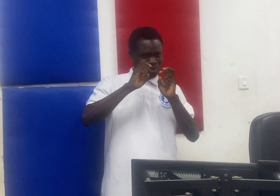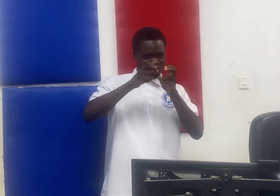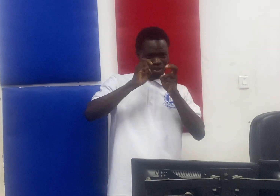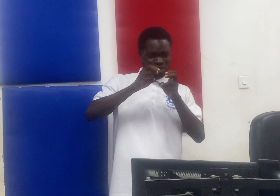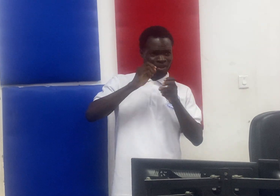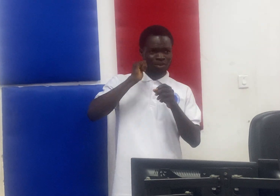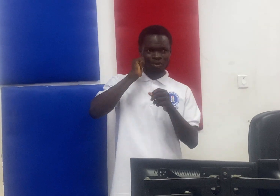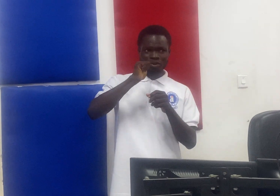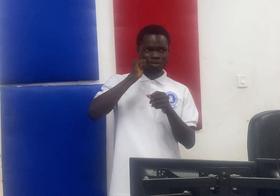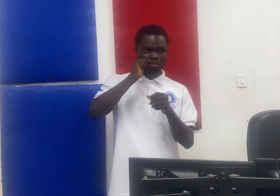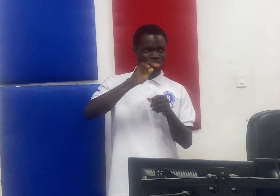he